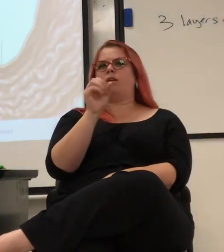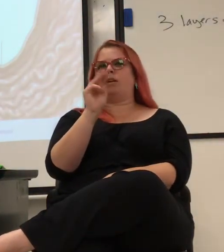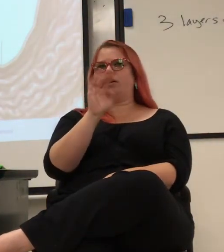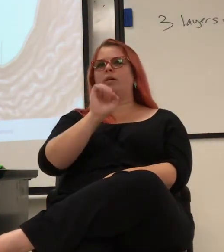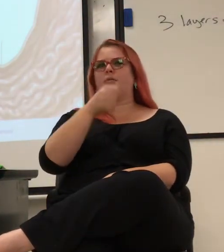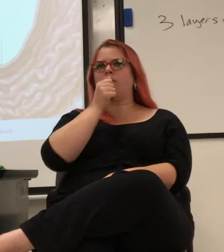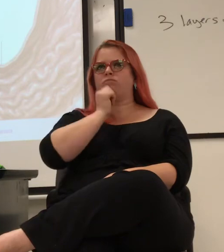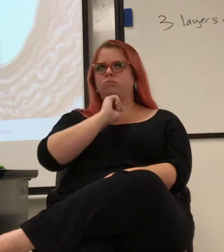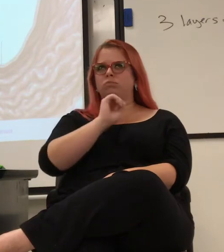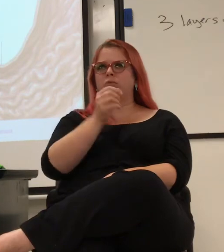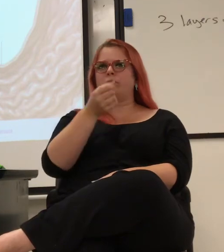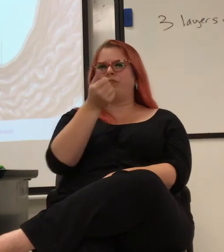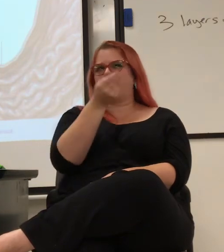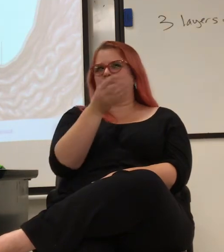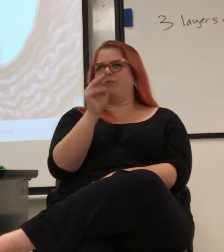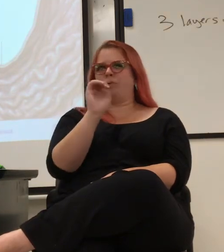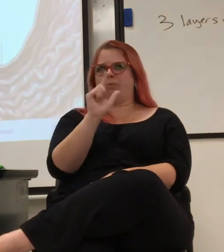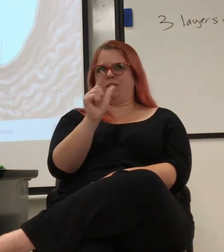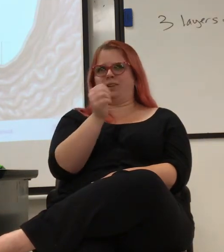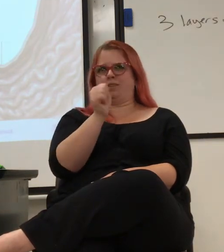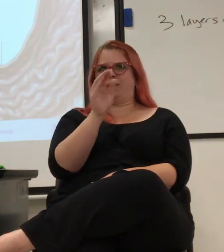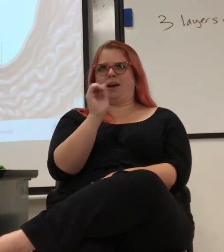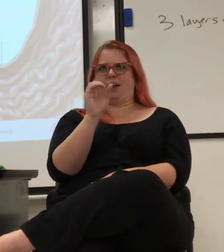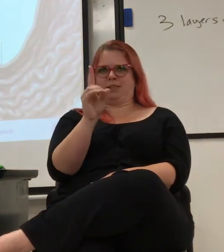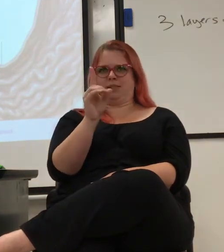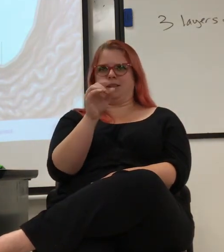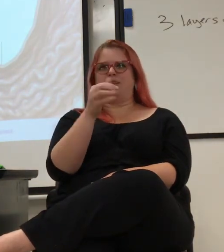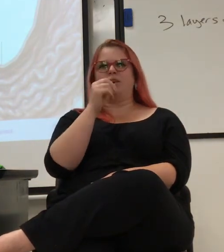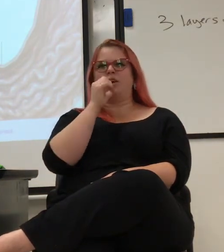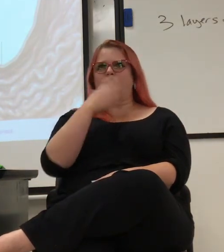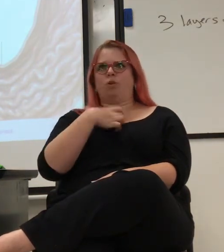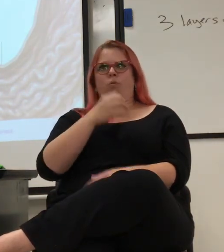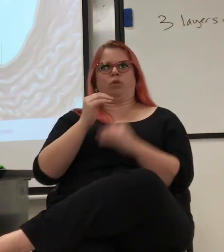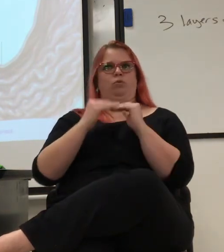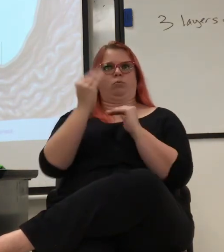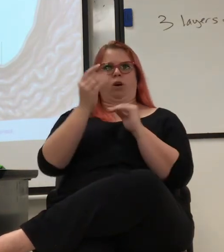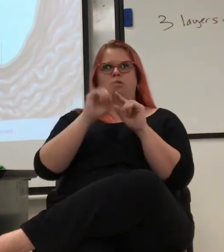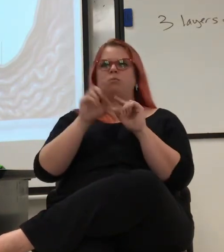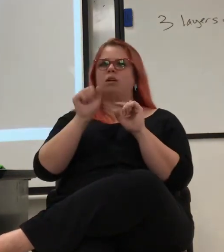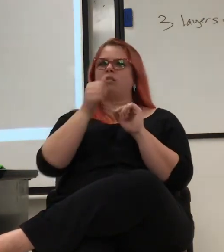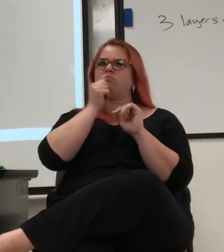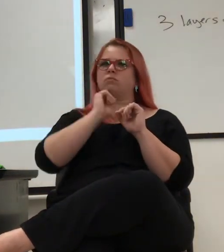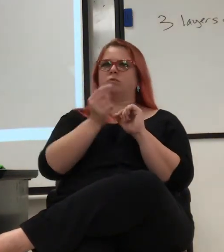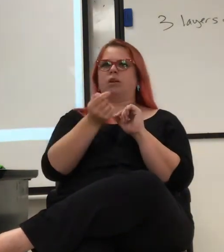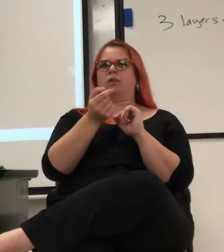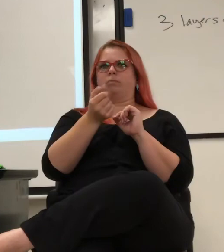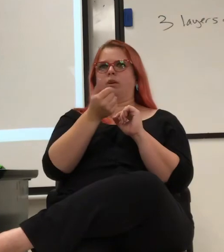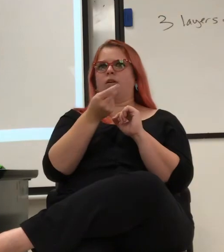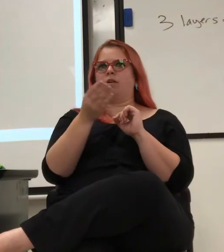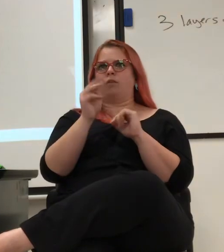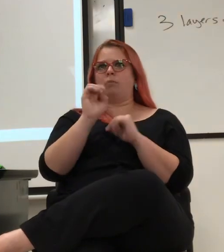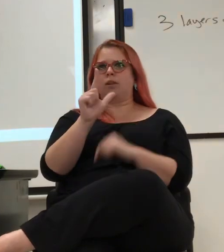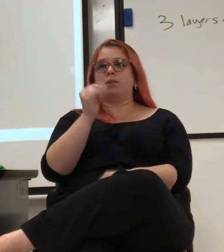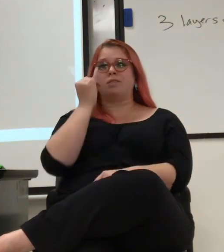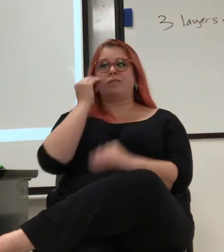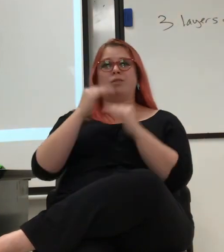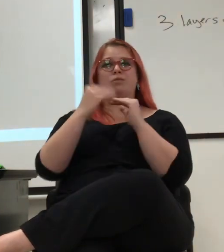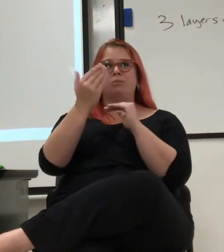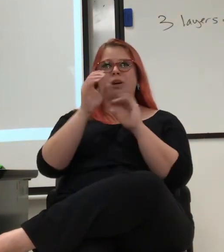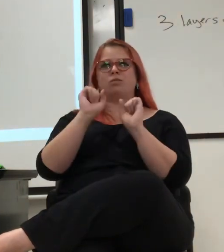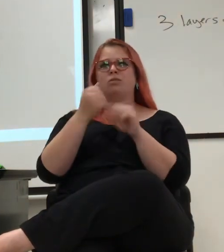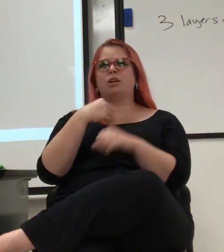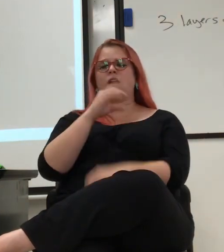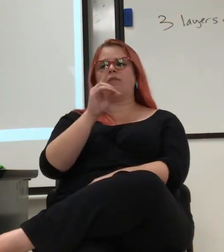don't have too much acid in the duodenum. You might have a duodenal ulcer. Here's a picture of a